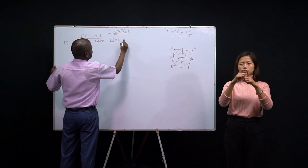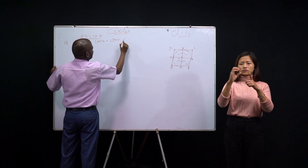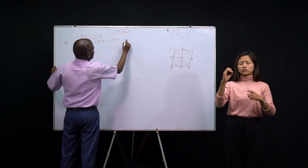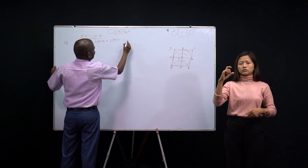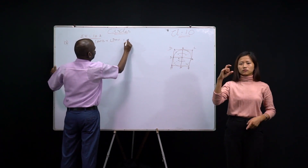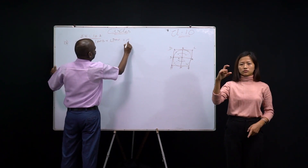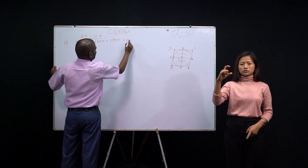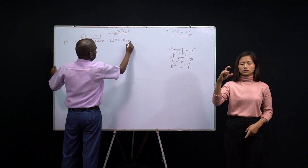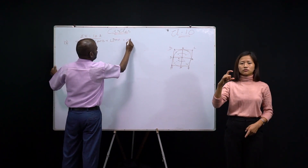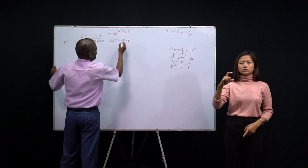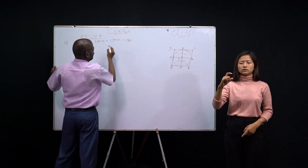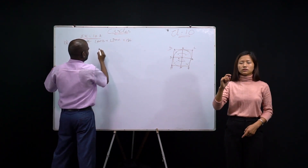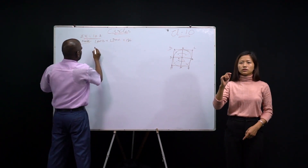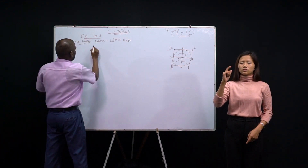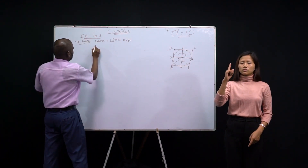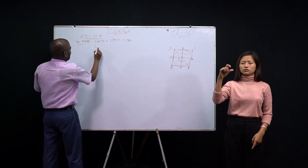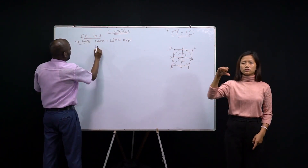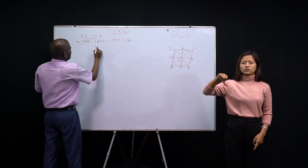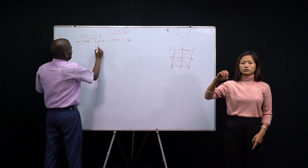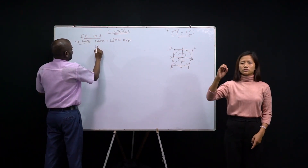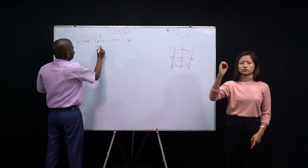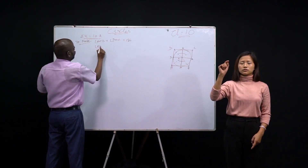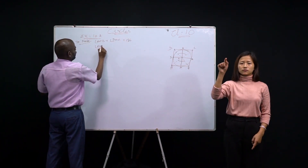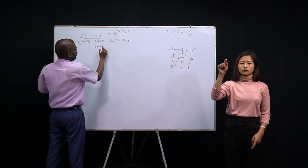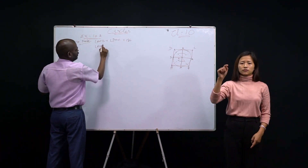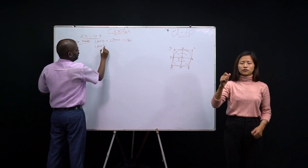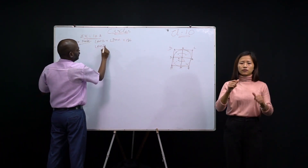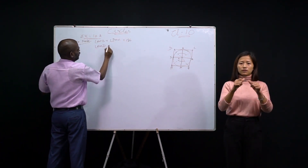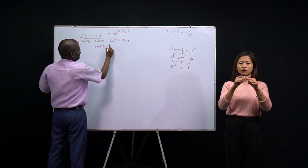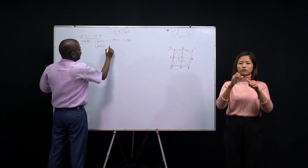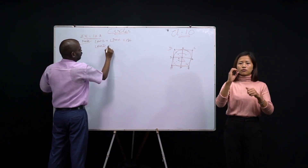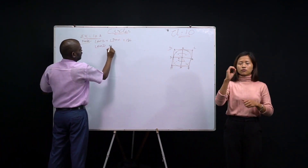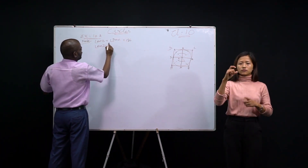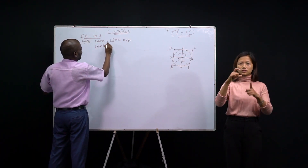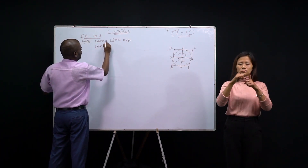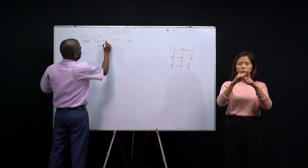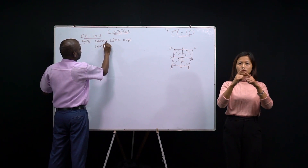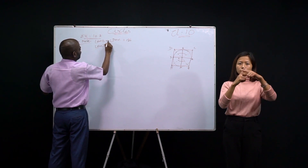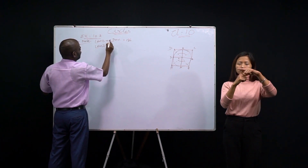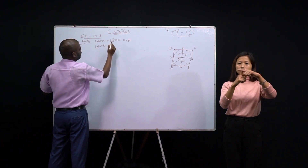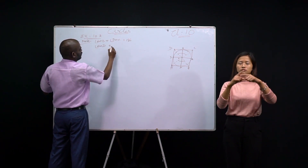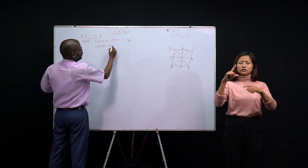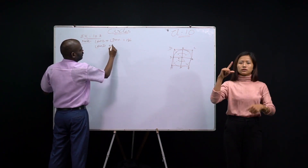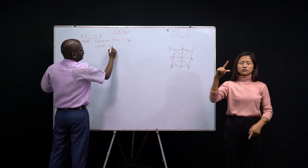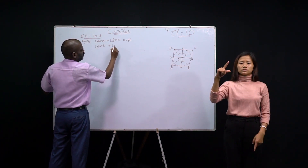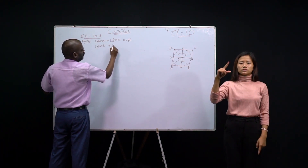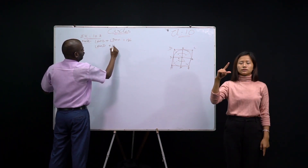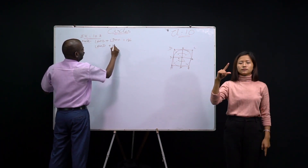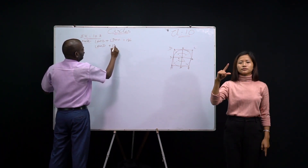DOC. 180 degree. Angle AOD plus angle